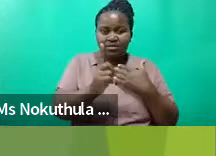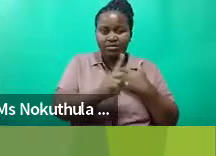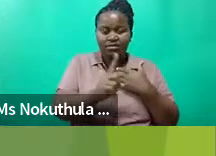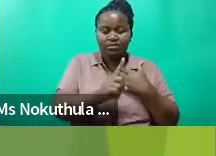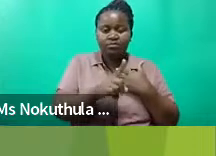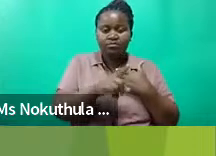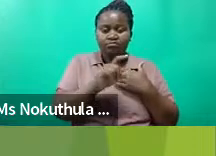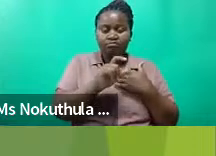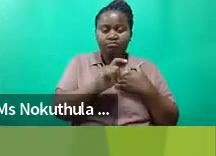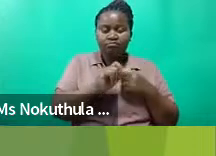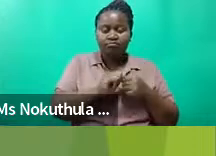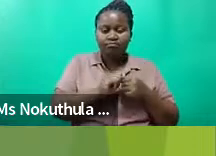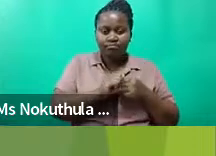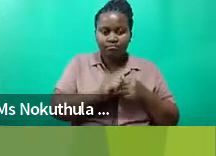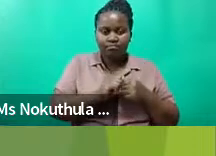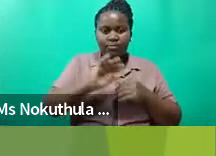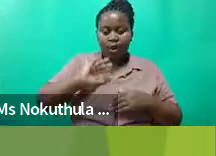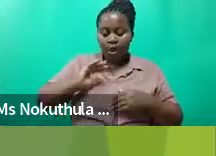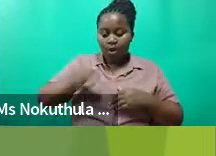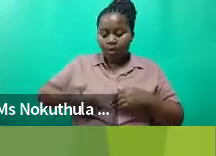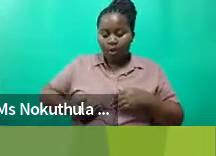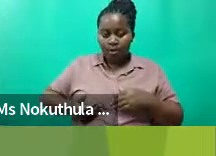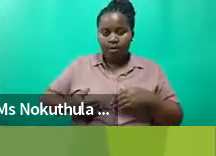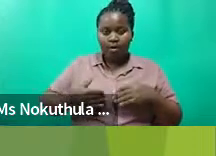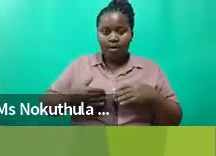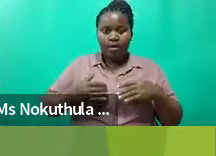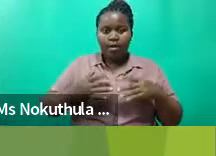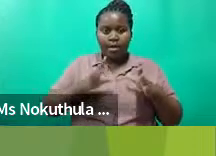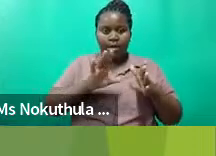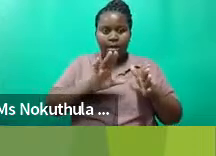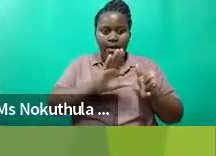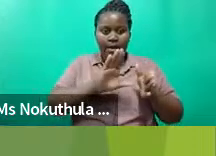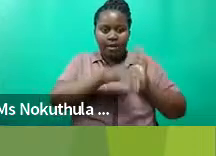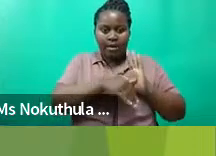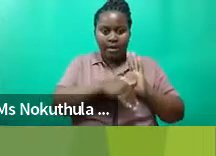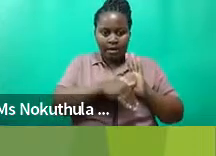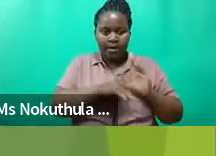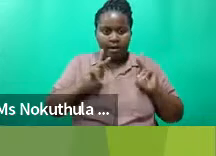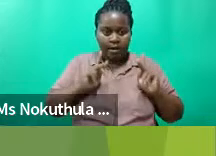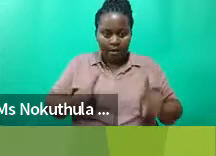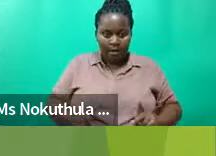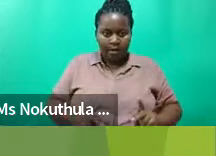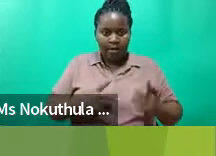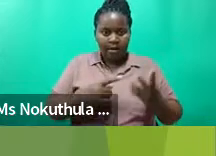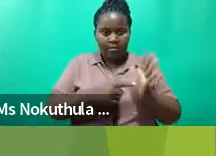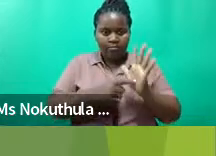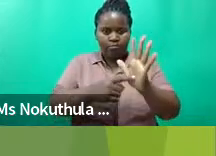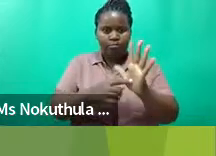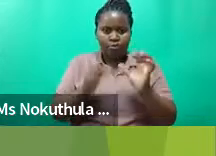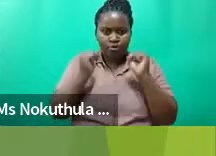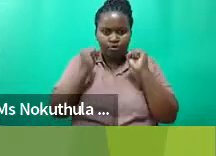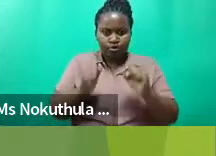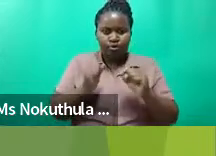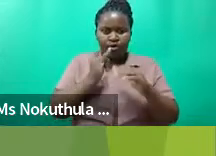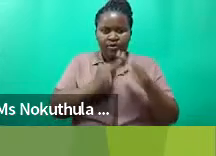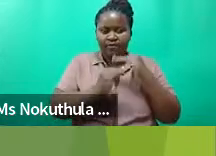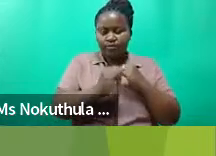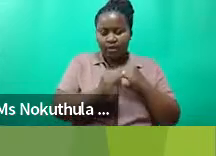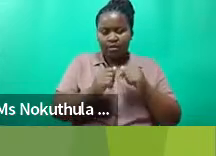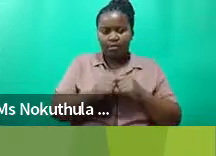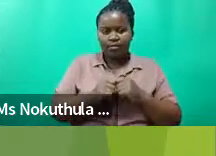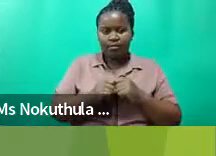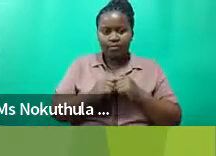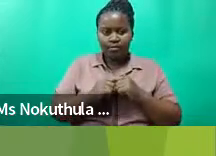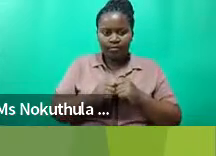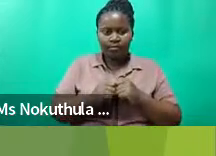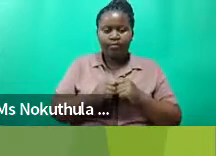that women living with a physical disability perceive themselves as strong individuals. They perceive themselves